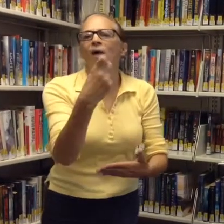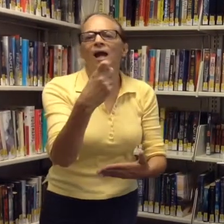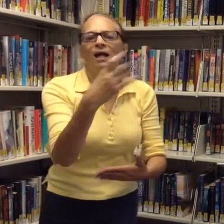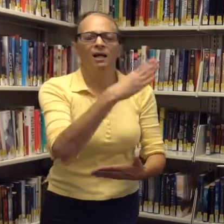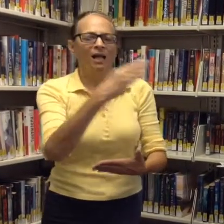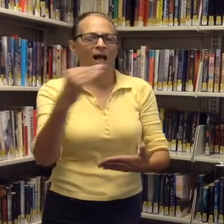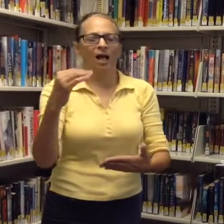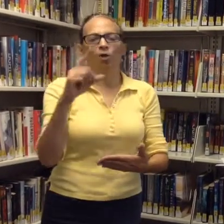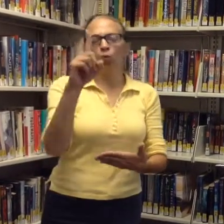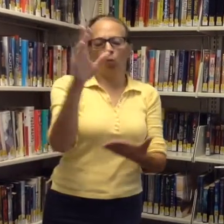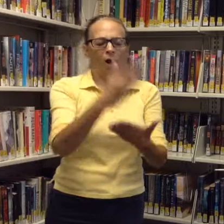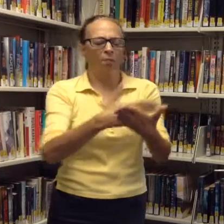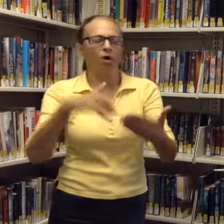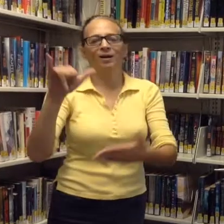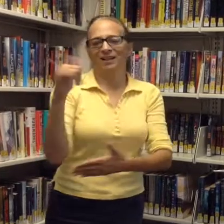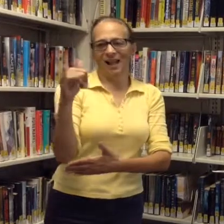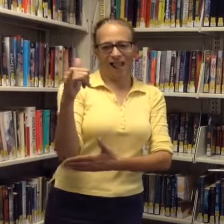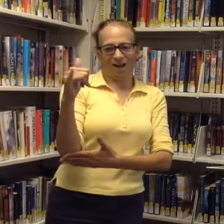and one part yellow